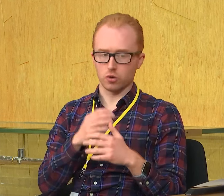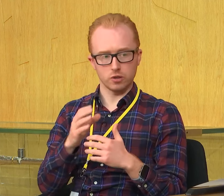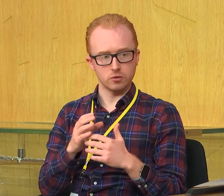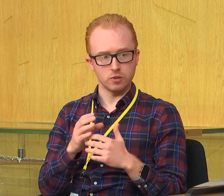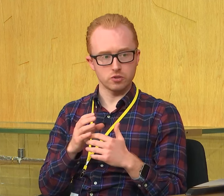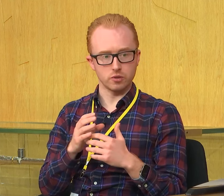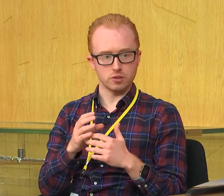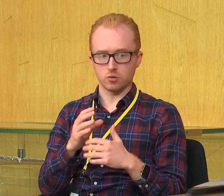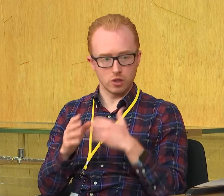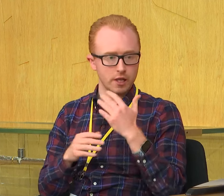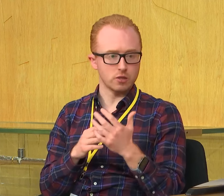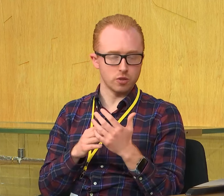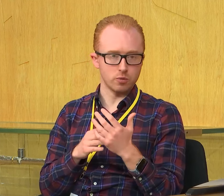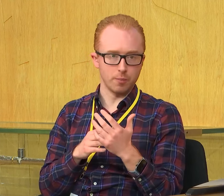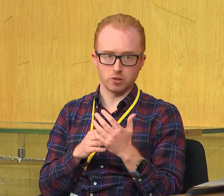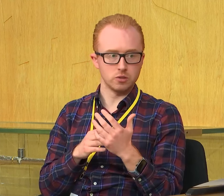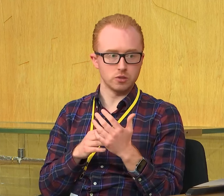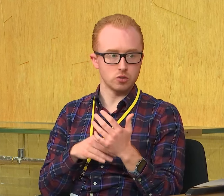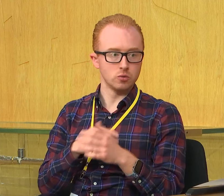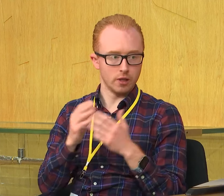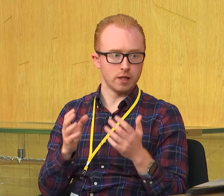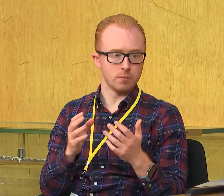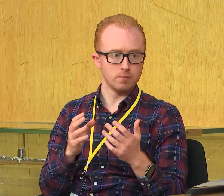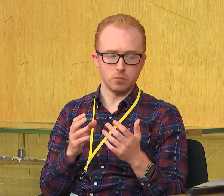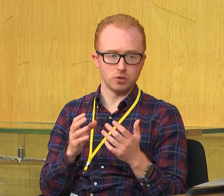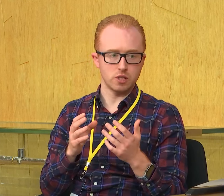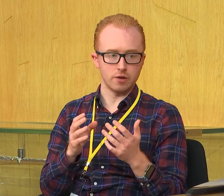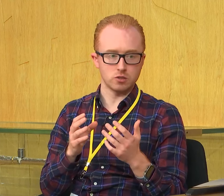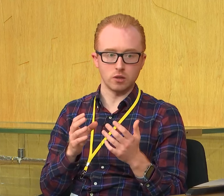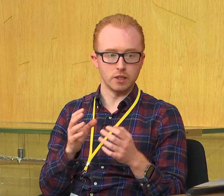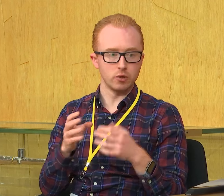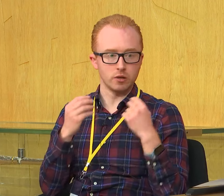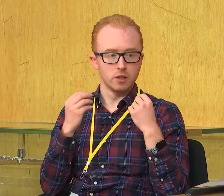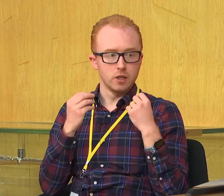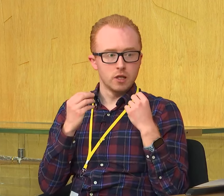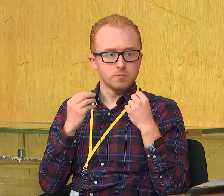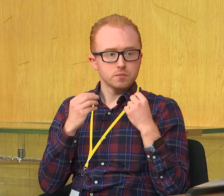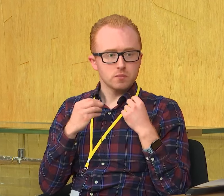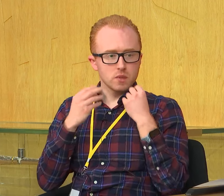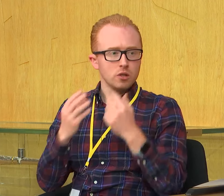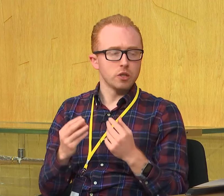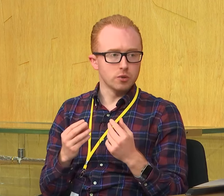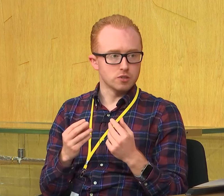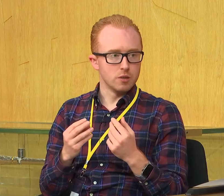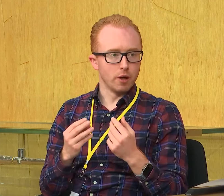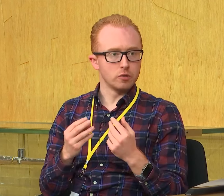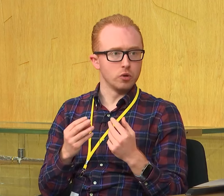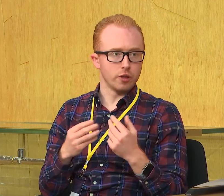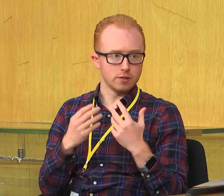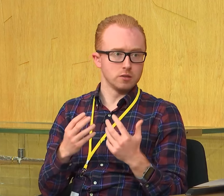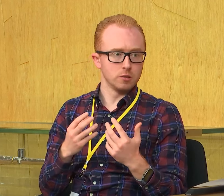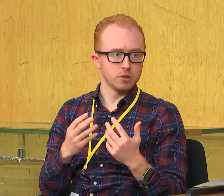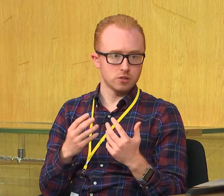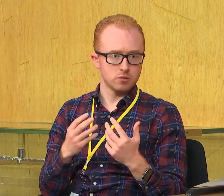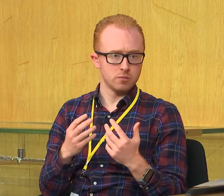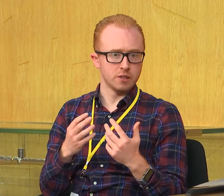a kind of a chronicle of sorts on a trip with my martial arts school at a monastery in Shaolin, where you would see my growth